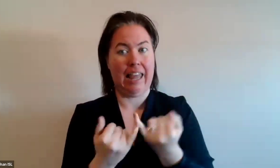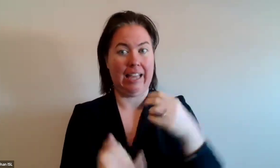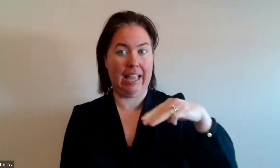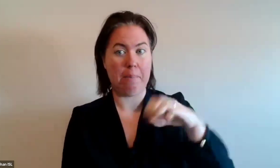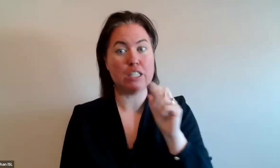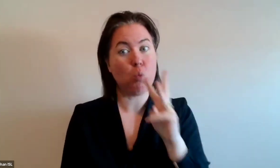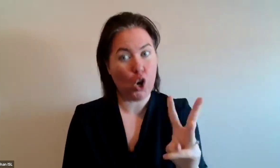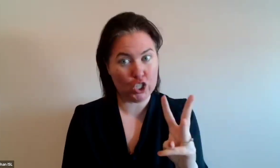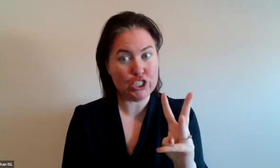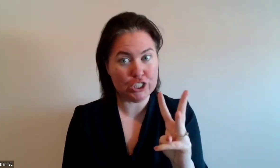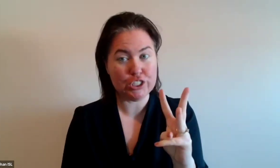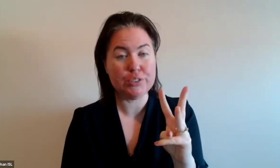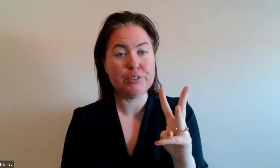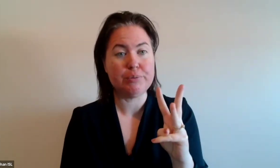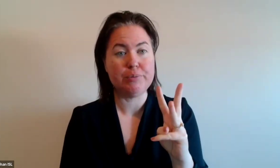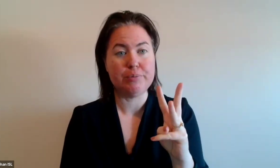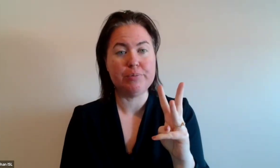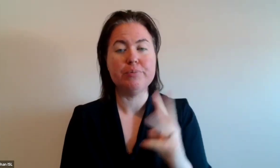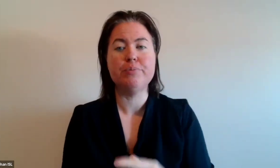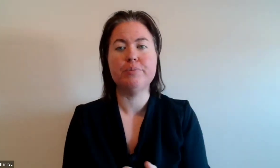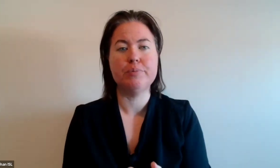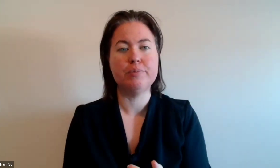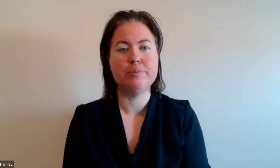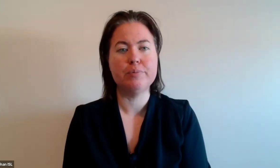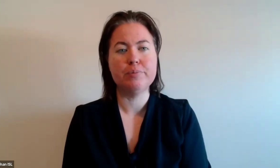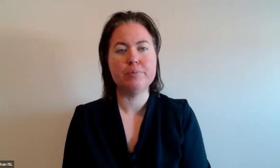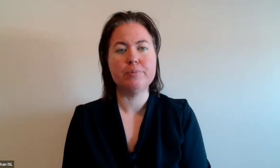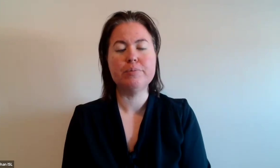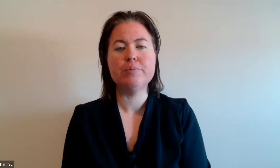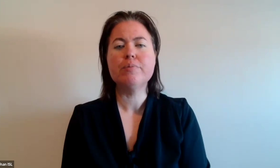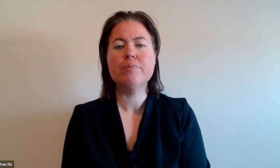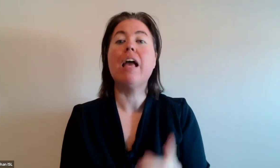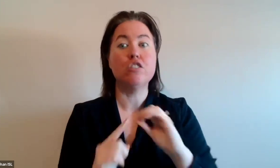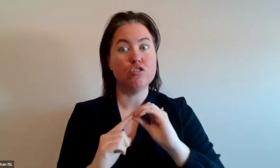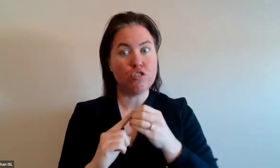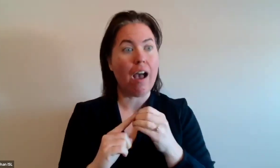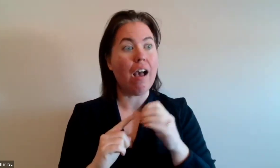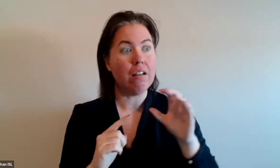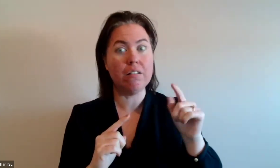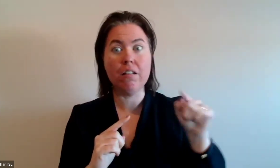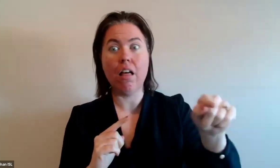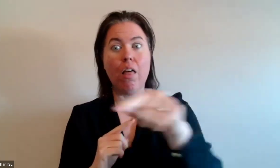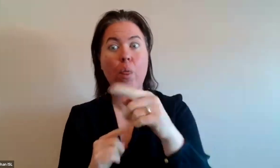Word. And the next one is try to get a few other organizations to endorse your report, for